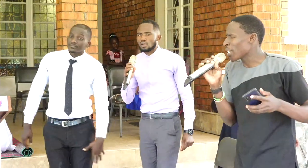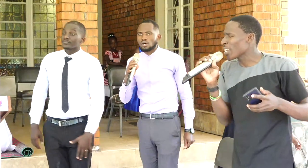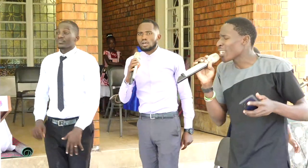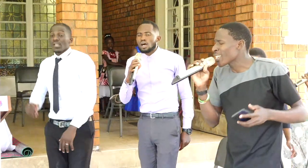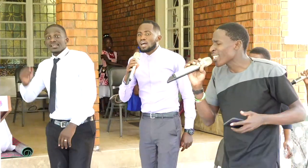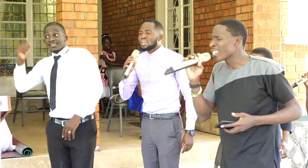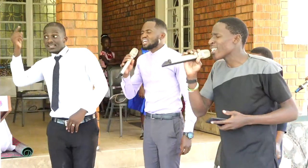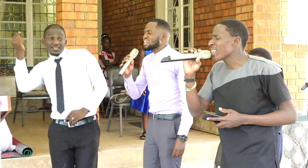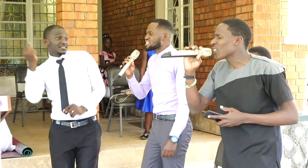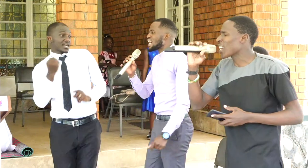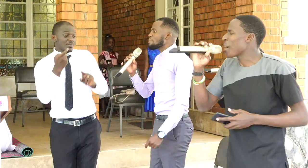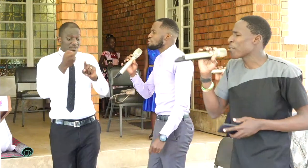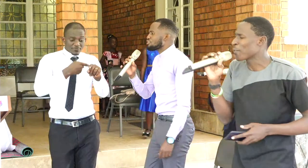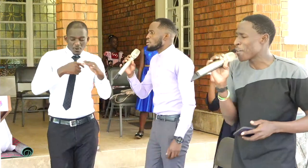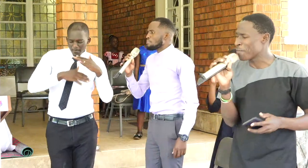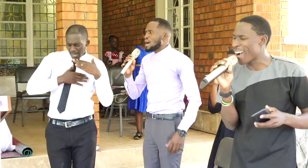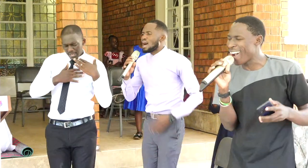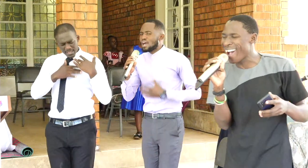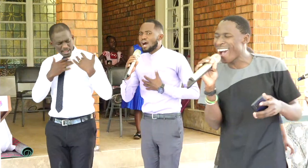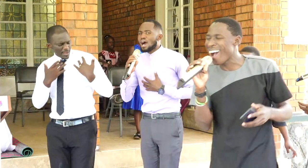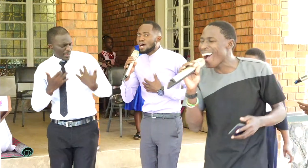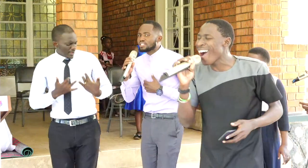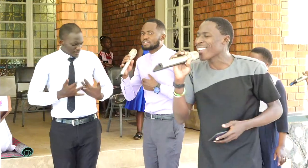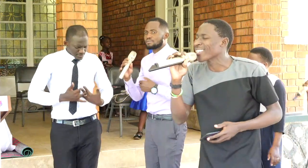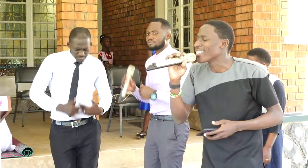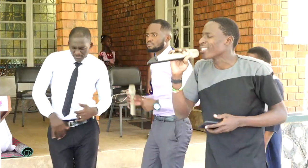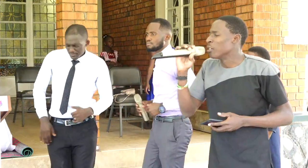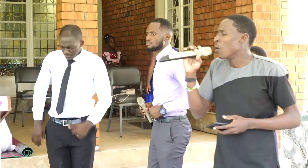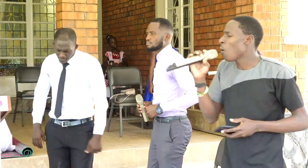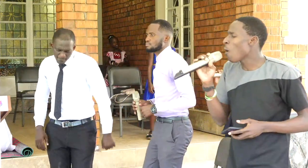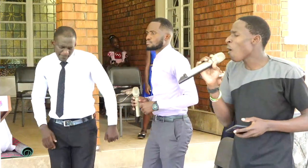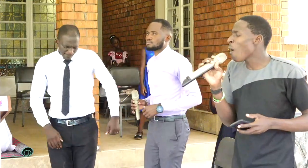me. It is coming from my heart.